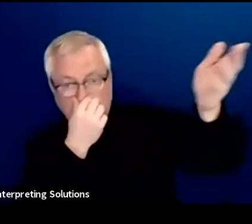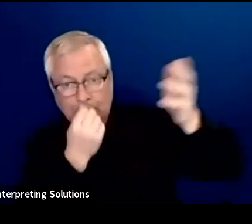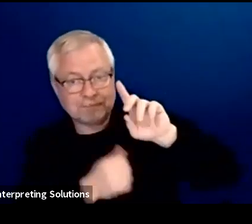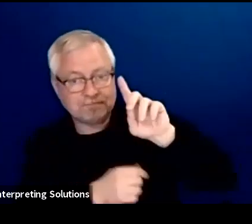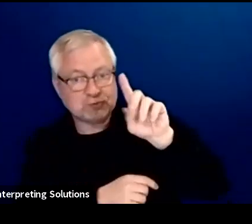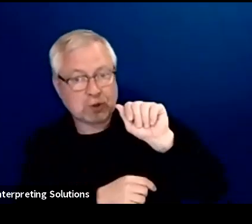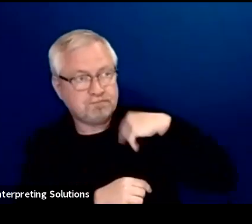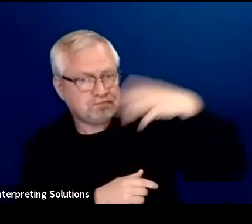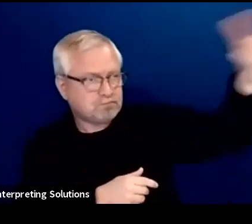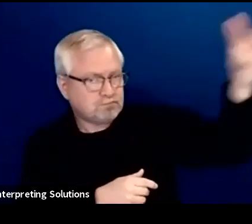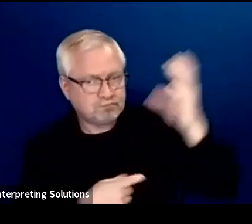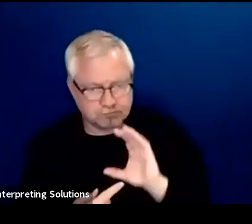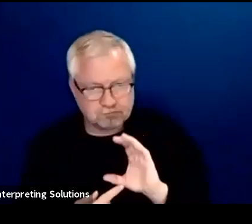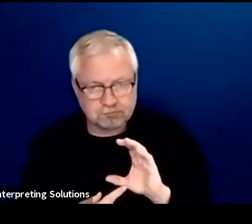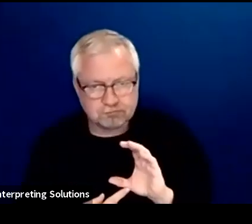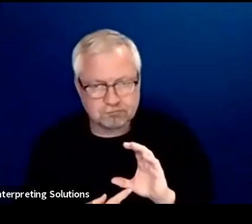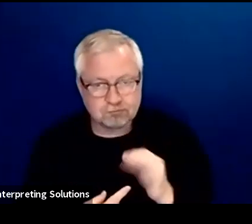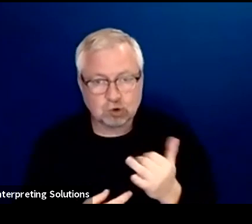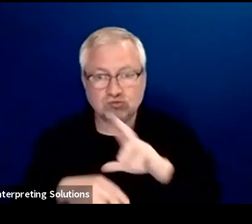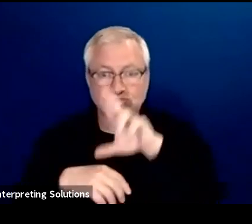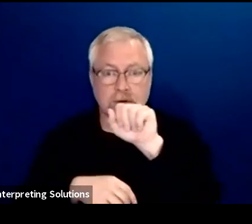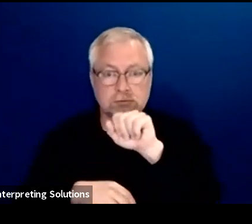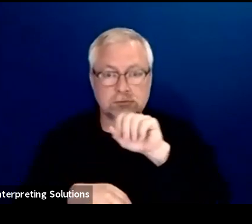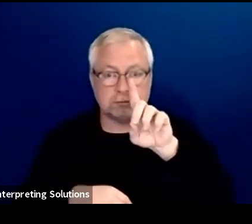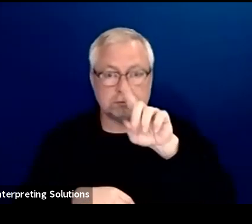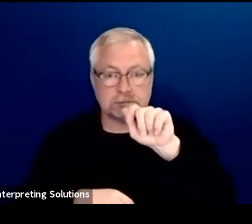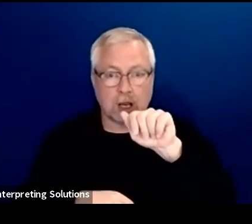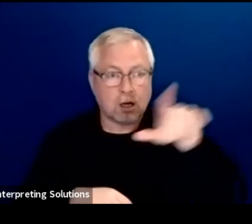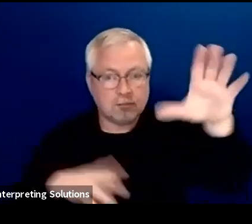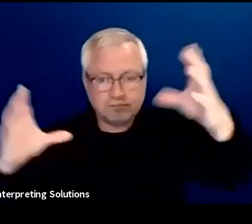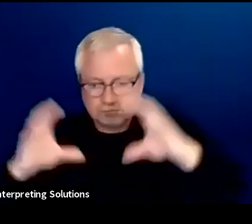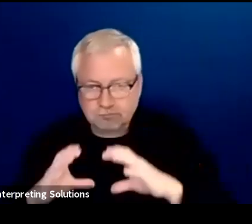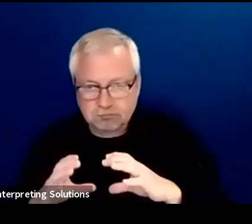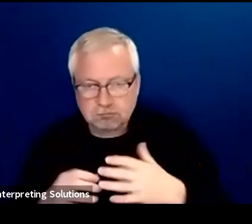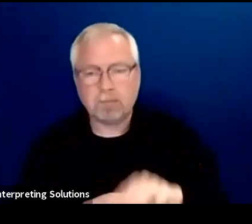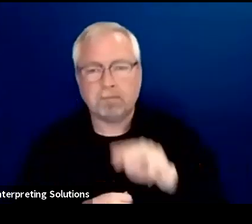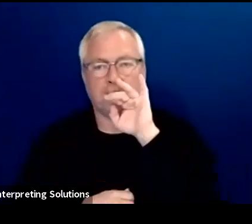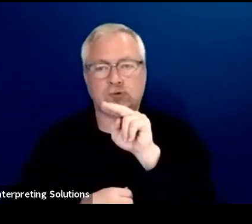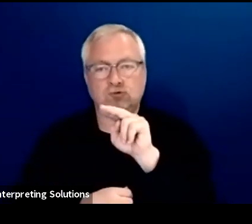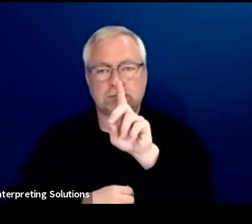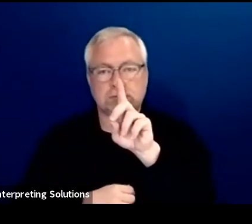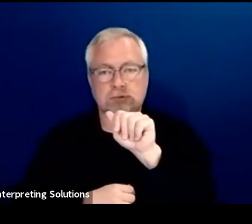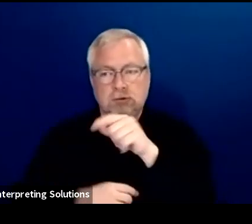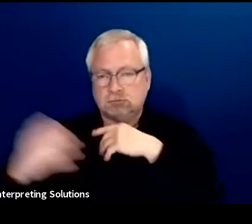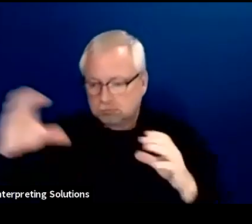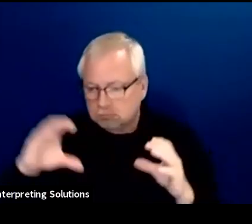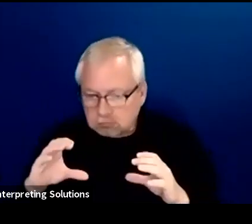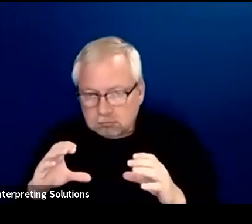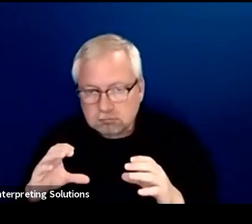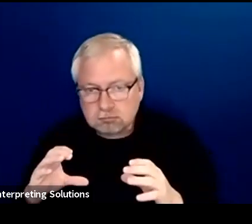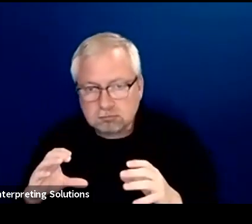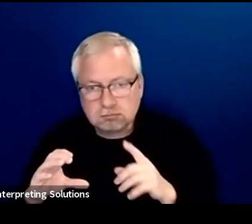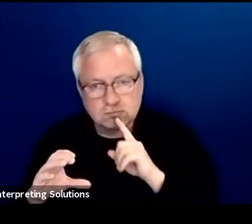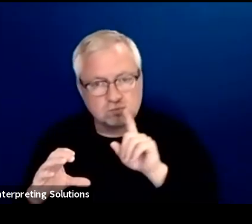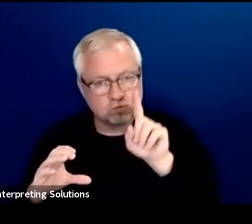the hesitancy to publicly release the version 1.0 was really much more about, it was such a work in